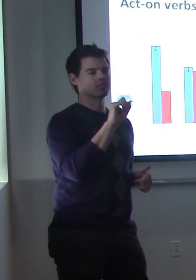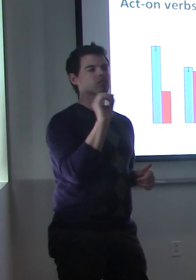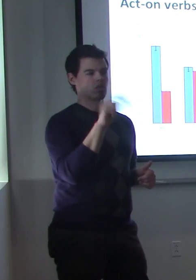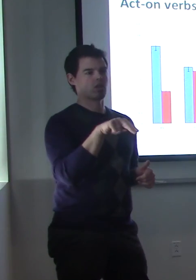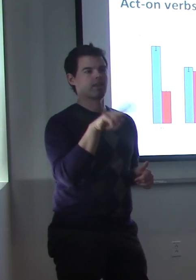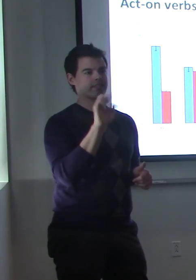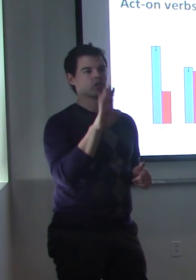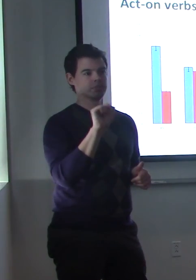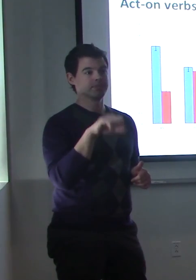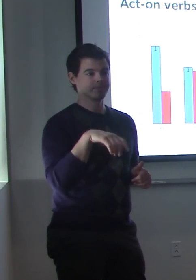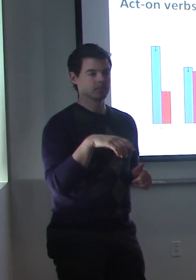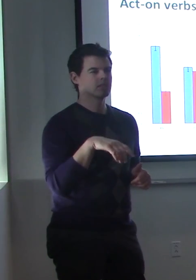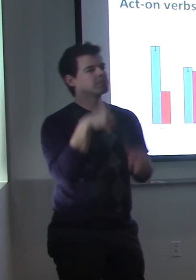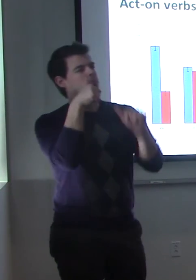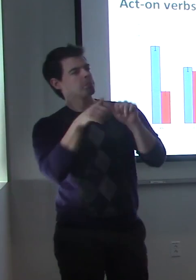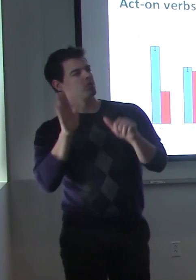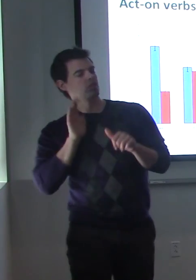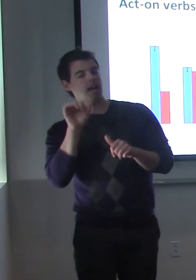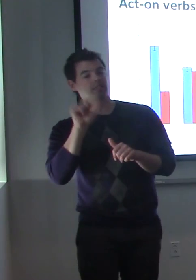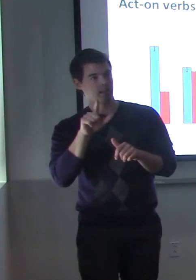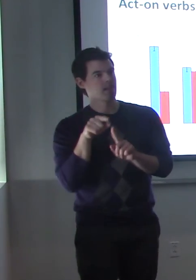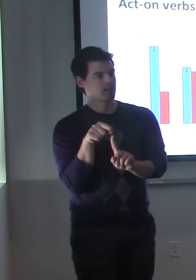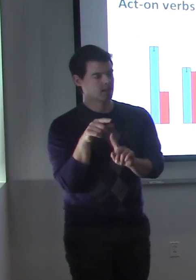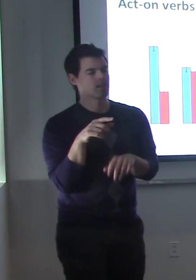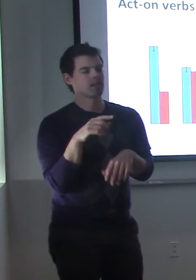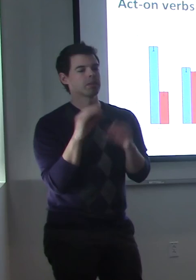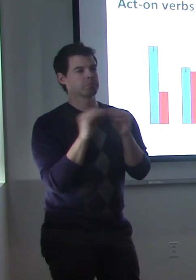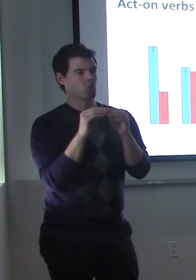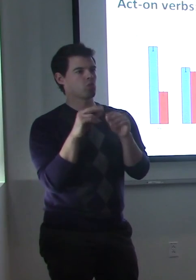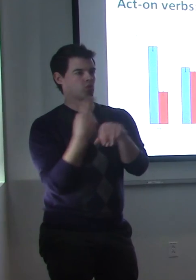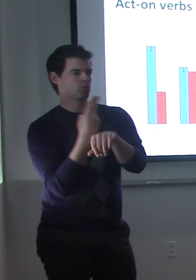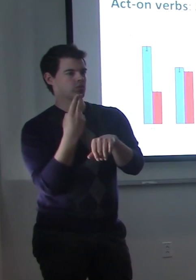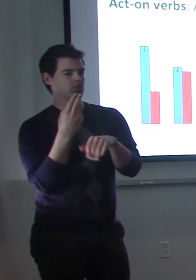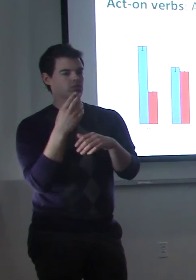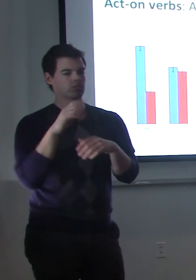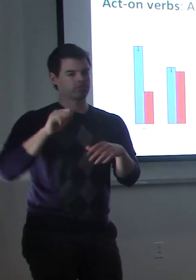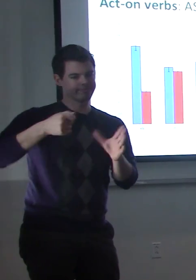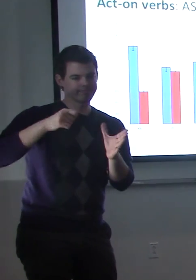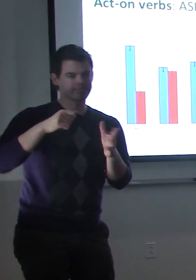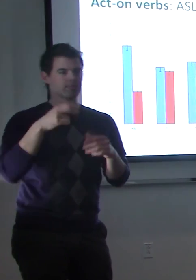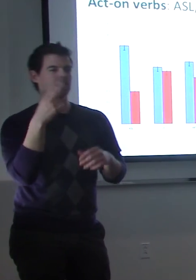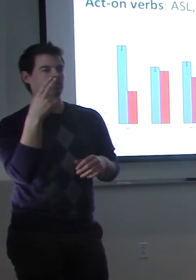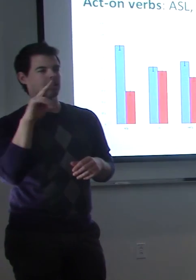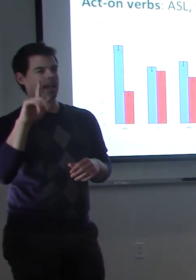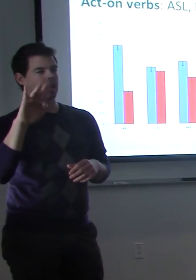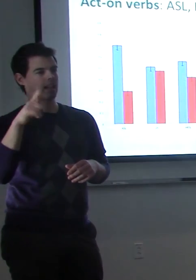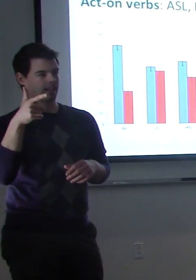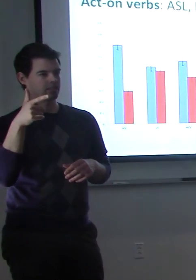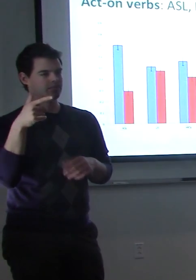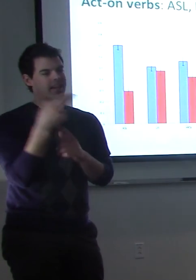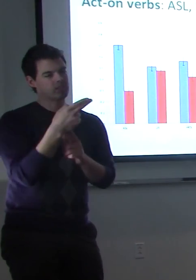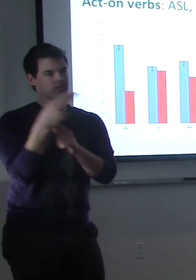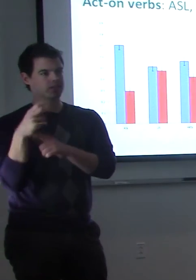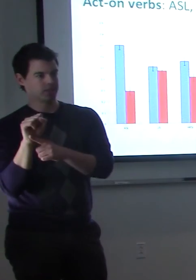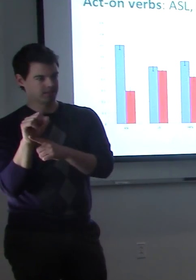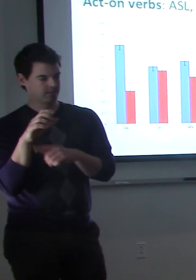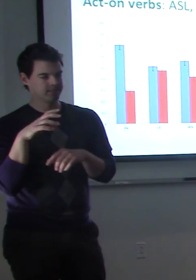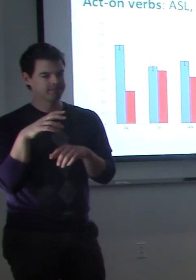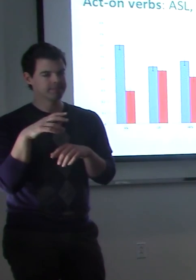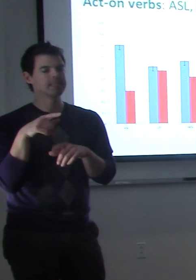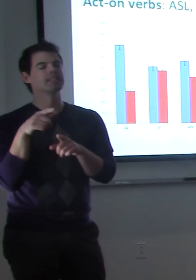ASL tended to use handling handshakes for the act-on verbs. Here we don't see much of a preference at